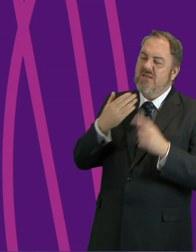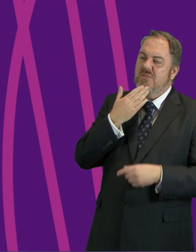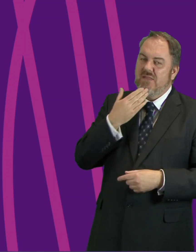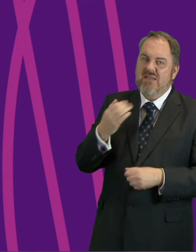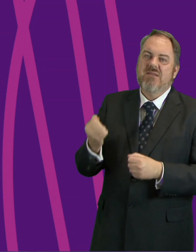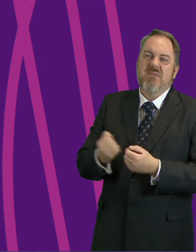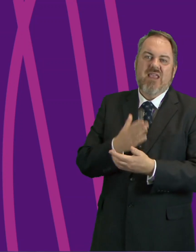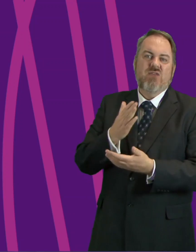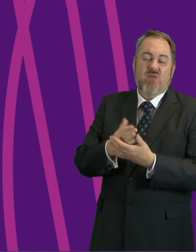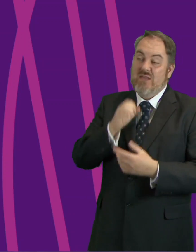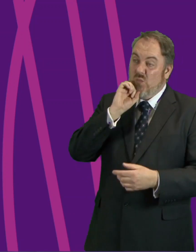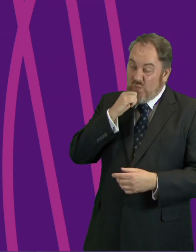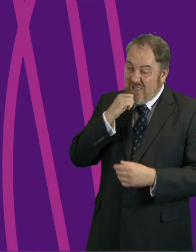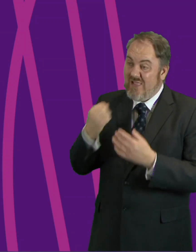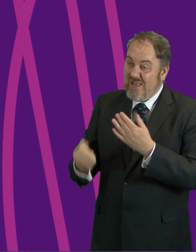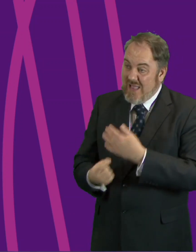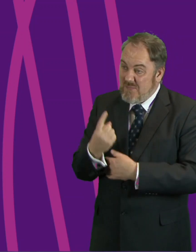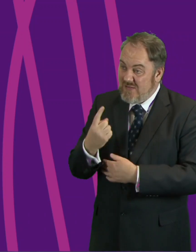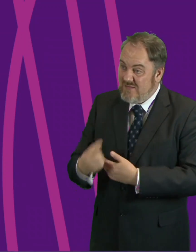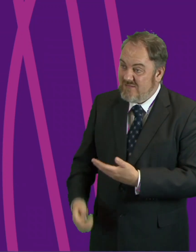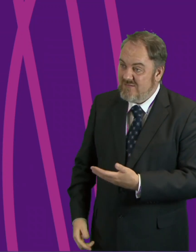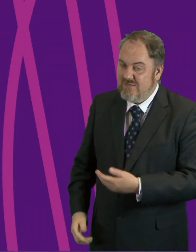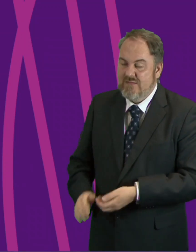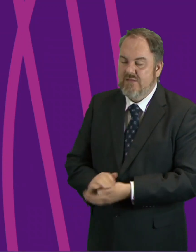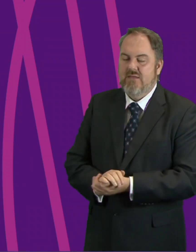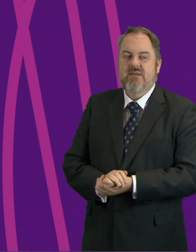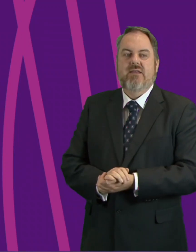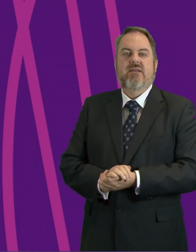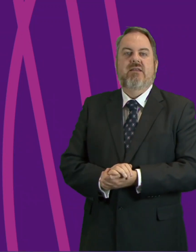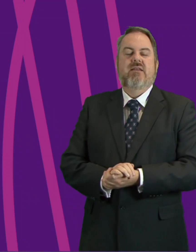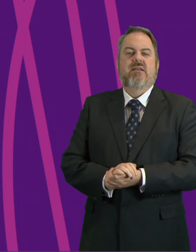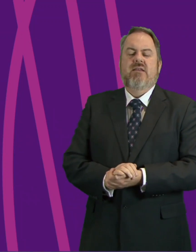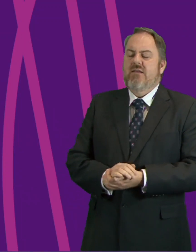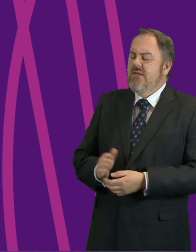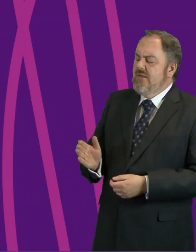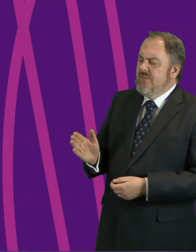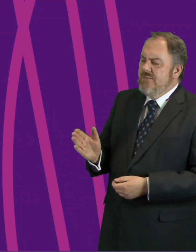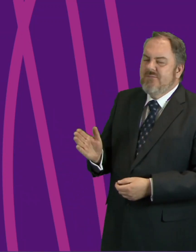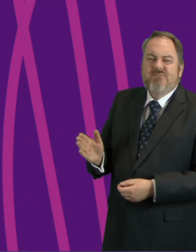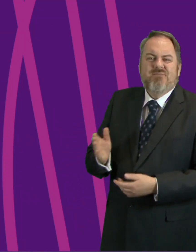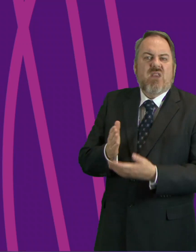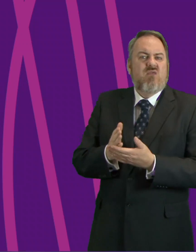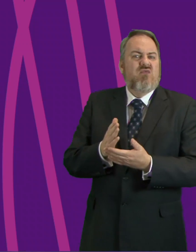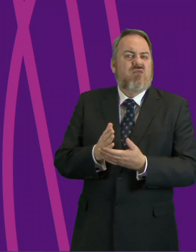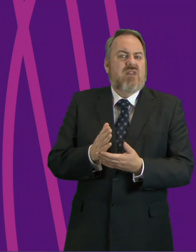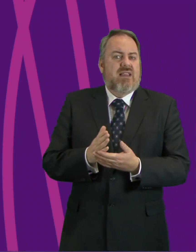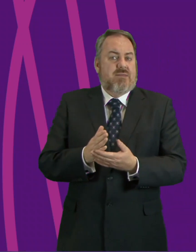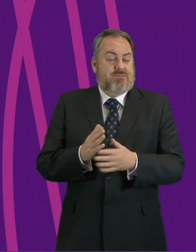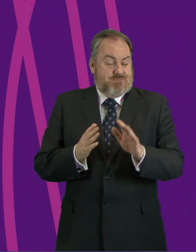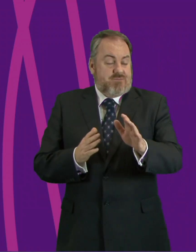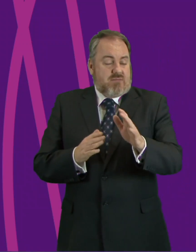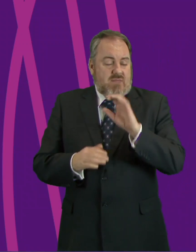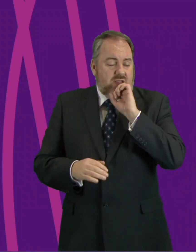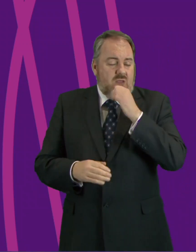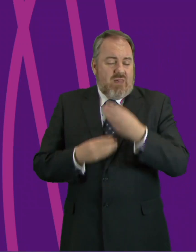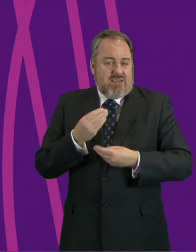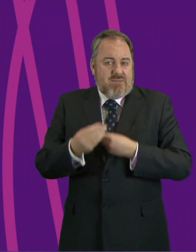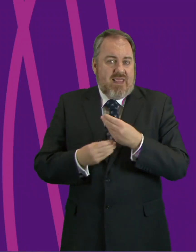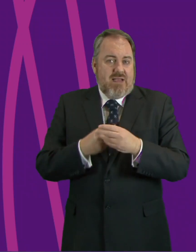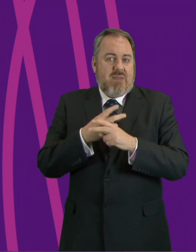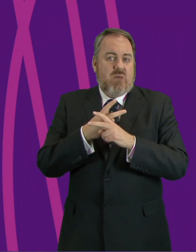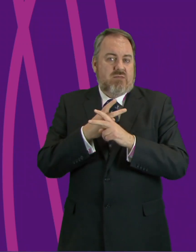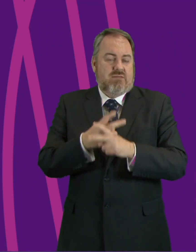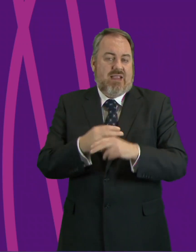this happen? First Minister. I'll come on to exactly the position in terms of testing in care homes, which is an important point. Can I